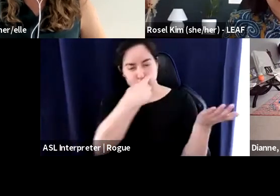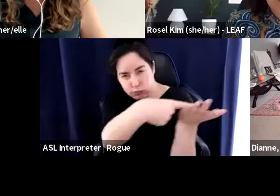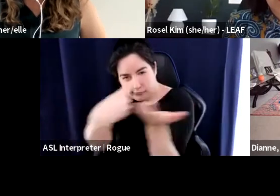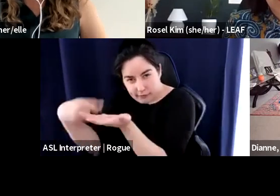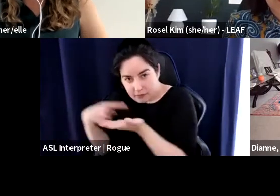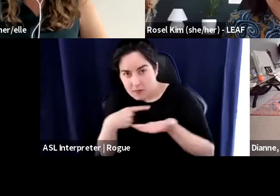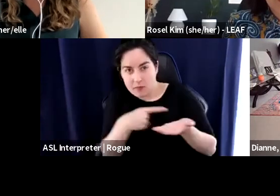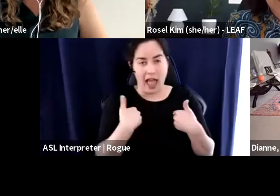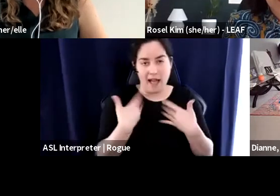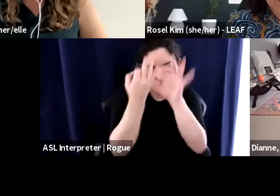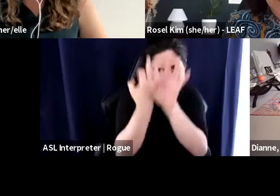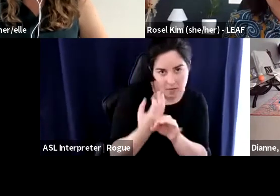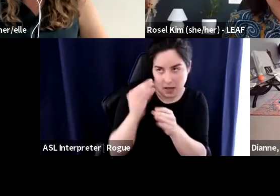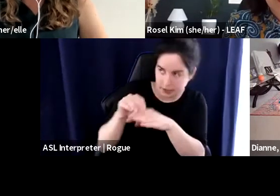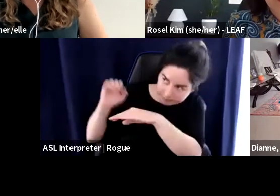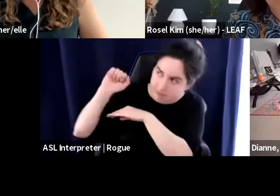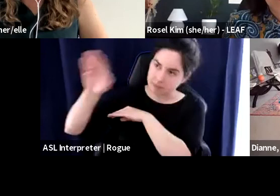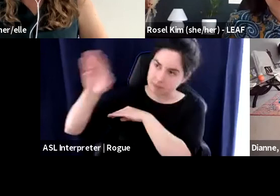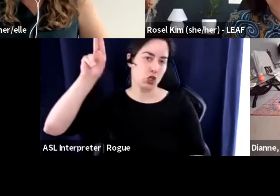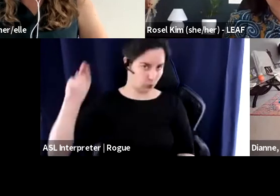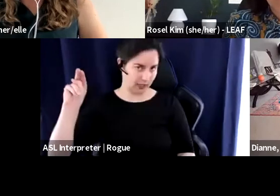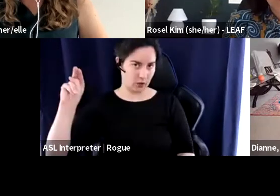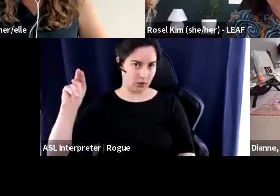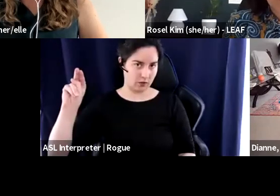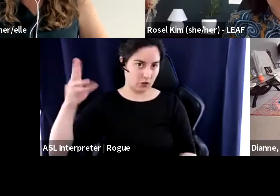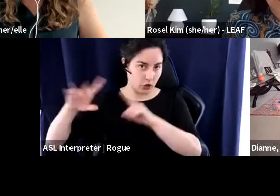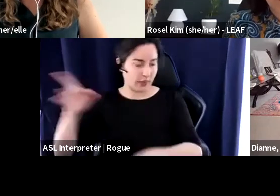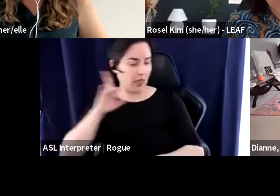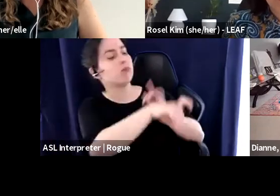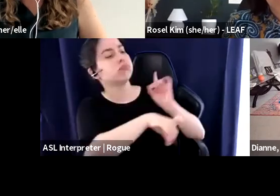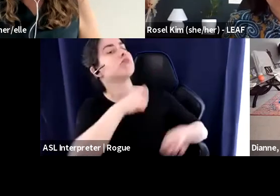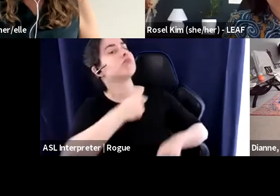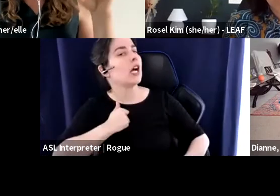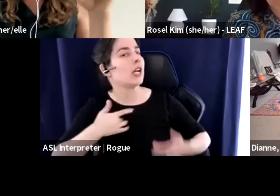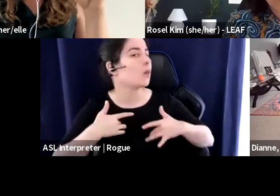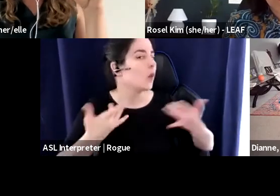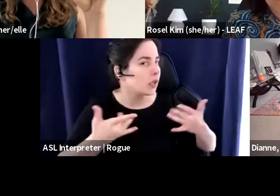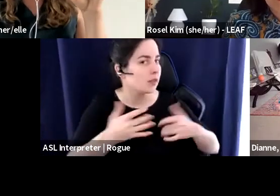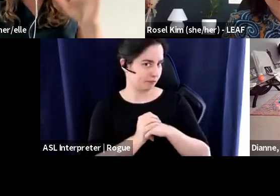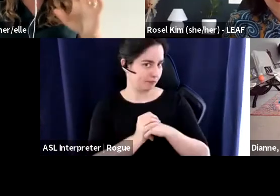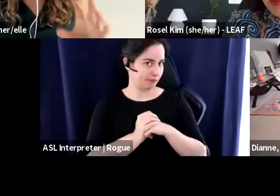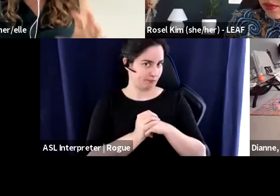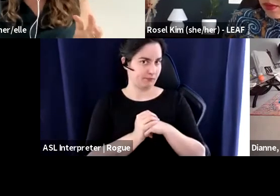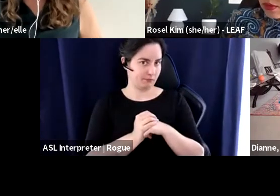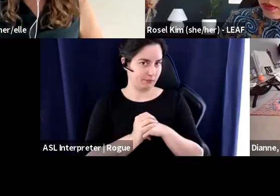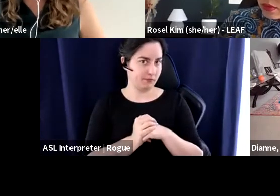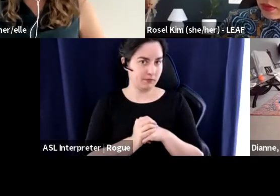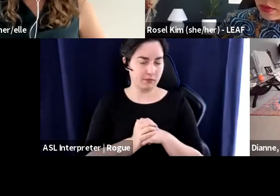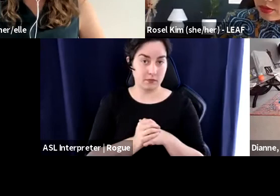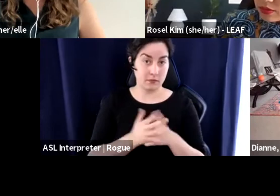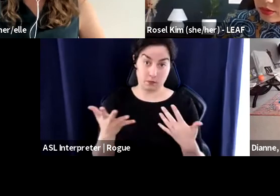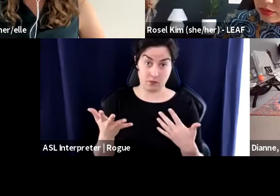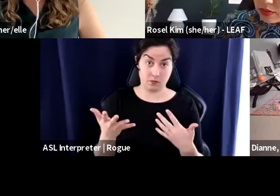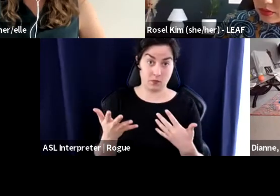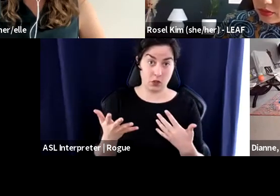some feedback for the UN committee, to really try to make sure that at that international level, there's a